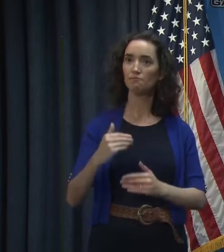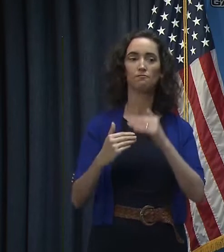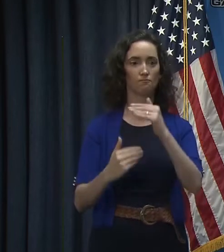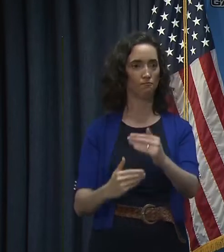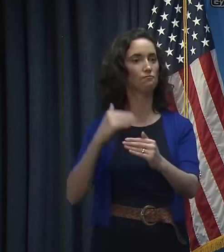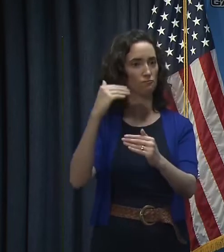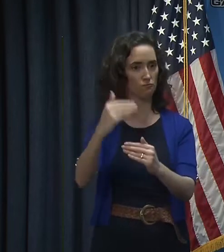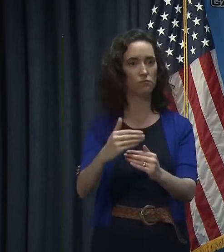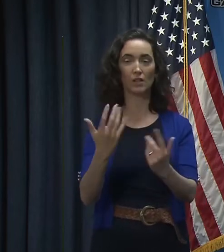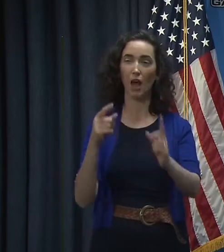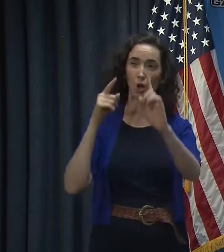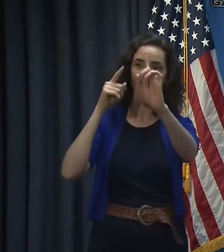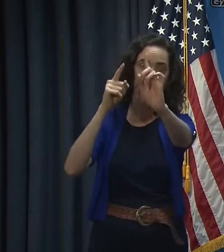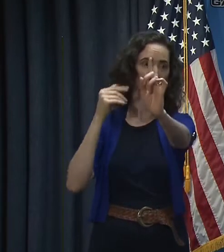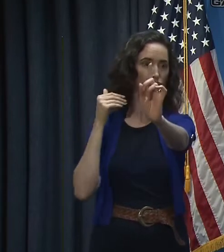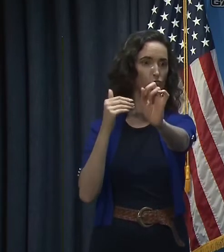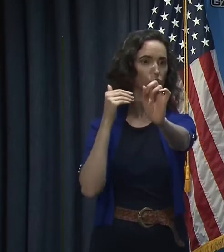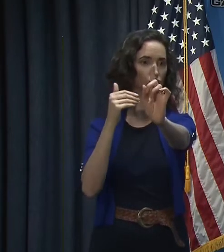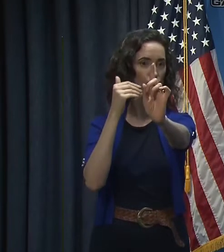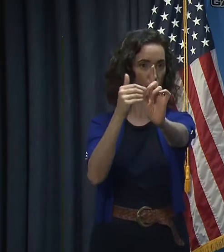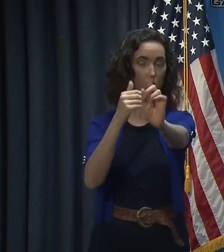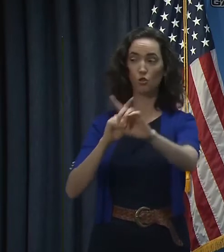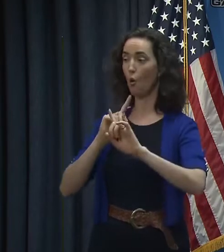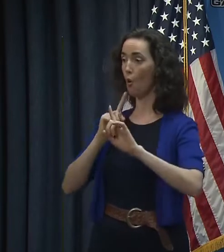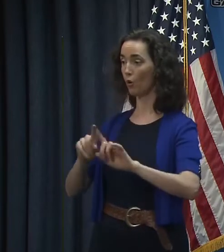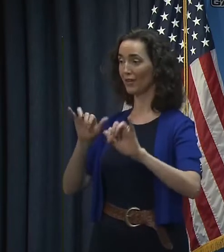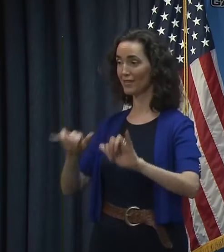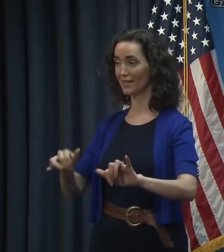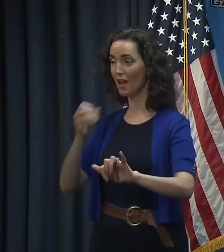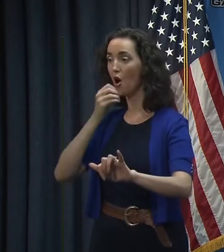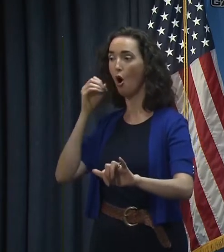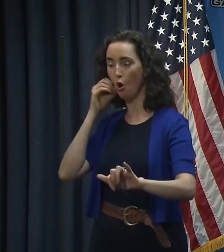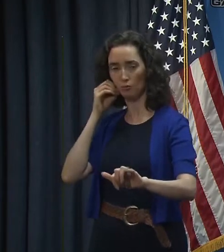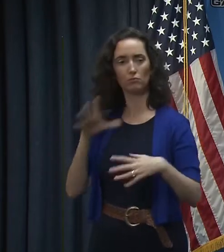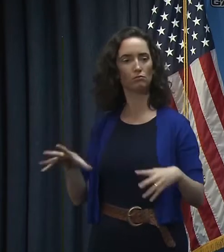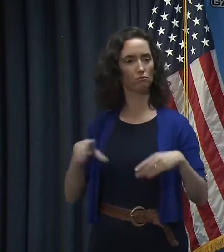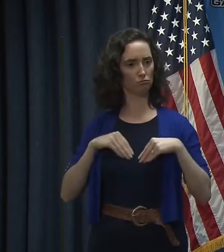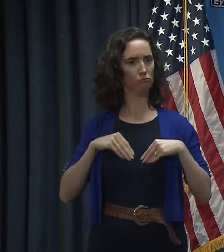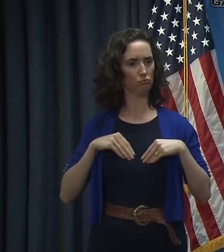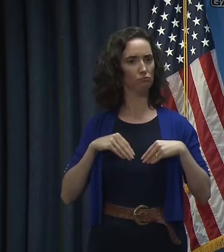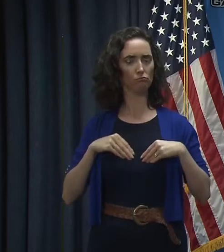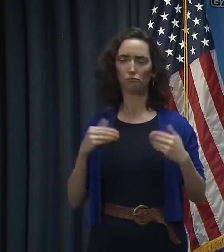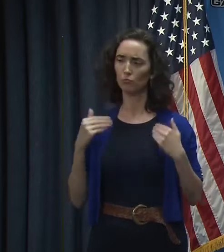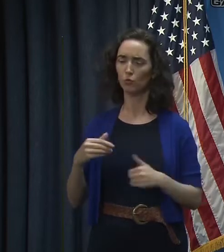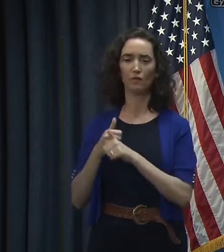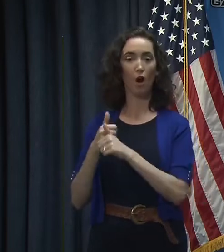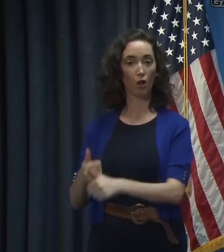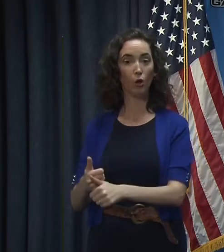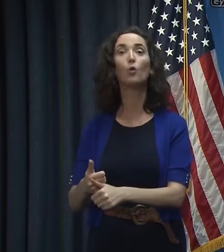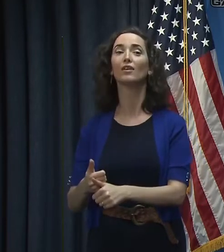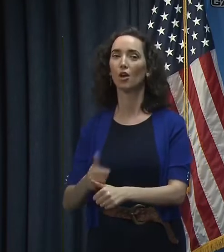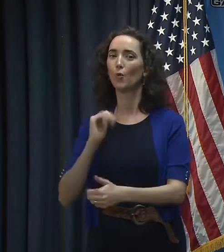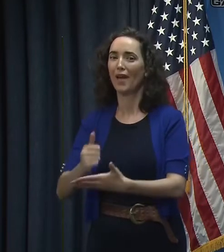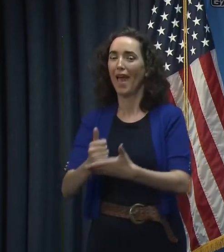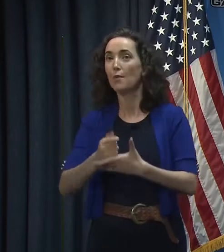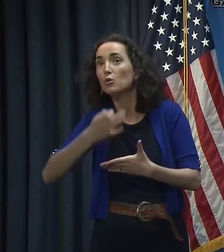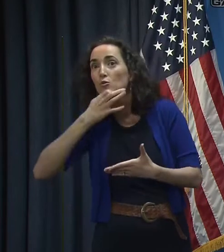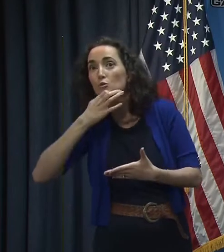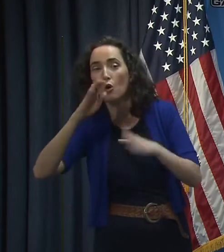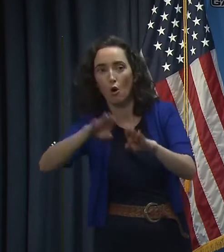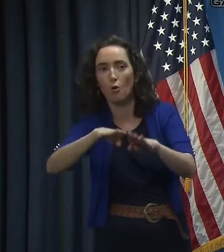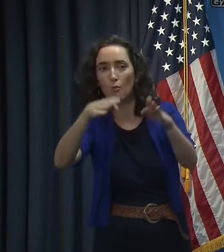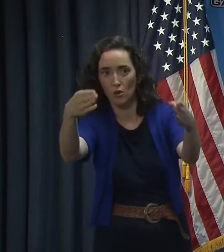the stay-at-home order seriously, we are well on our way to entering the next phase of reopening. We're much